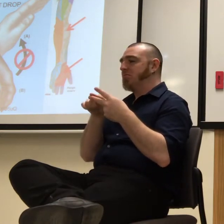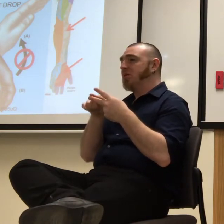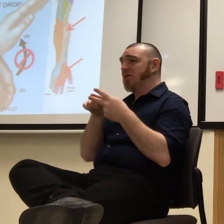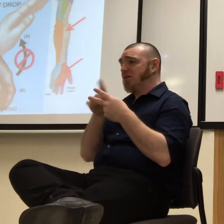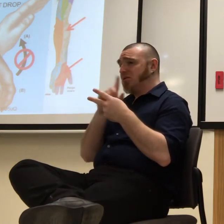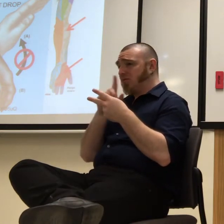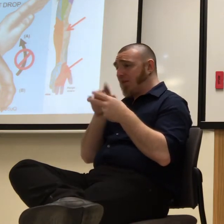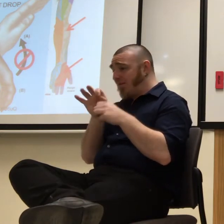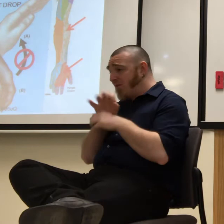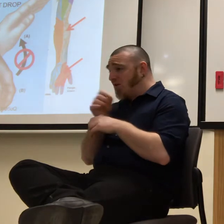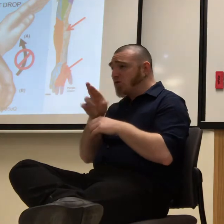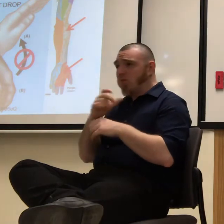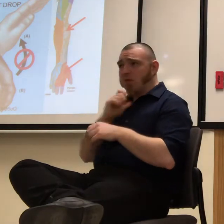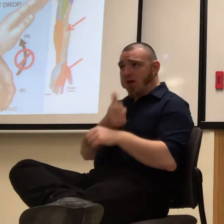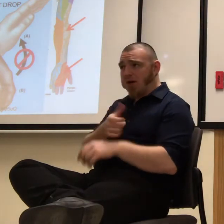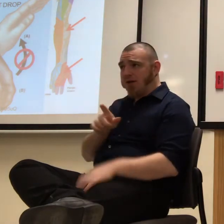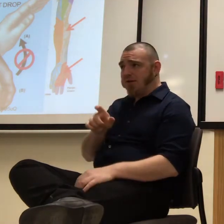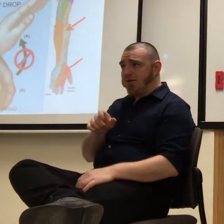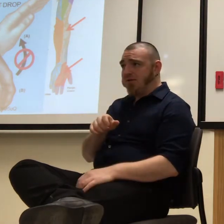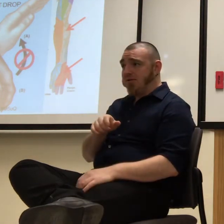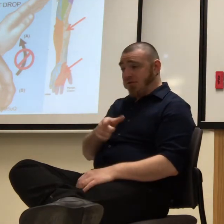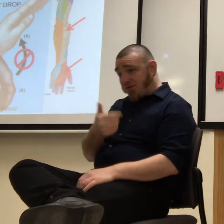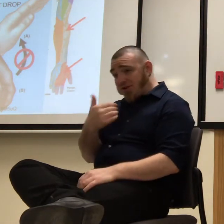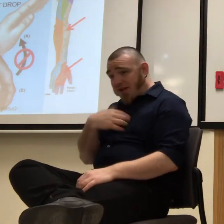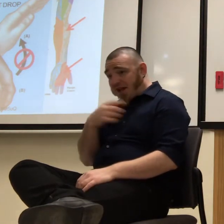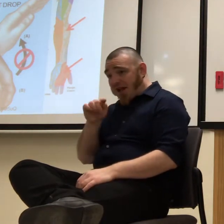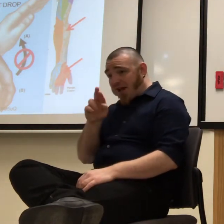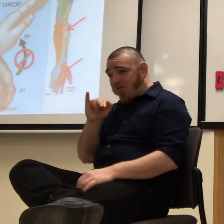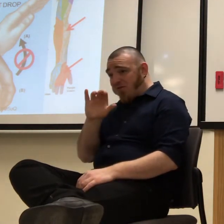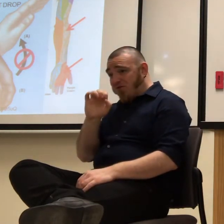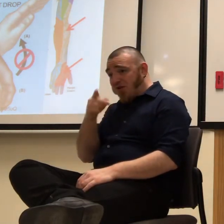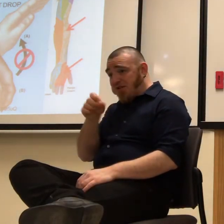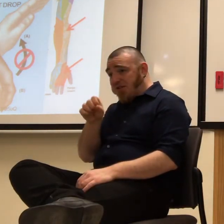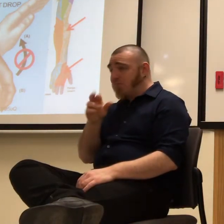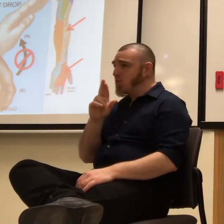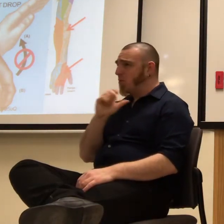does it function or not? Okay, do they have triceps or not?